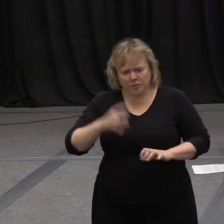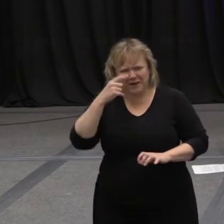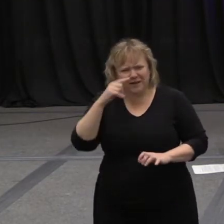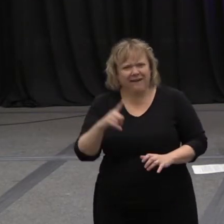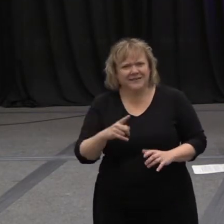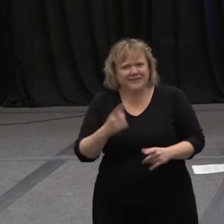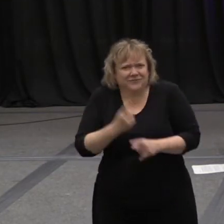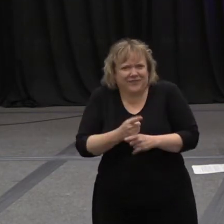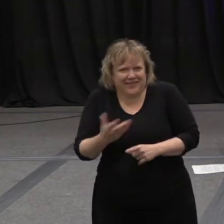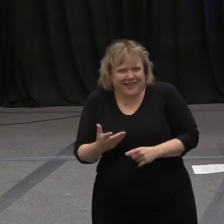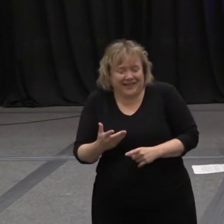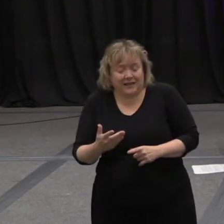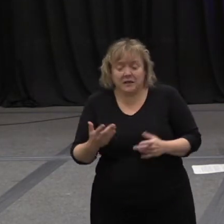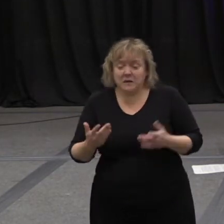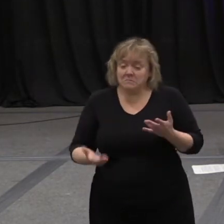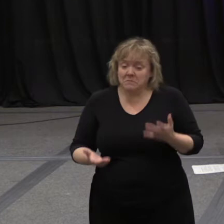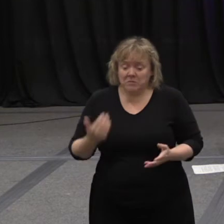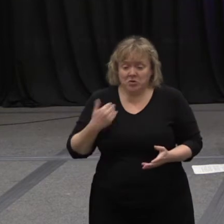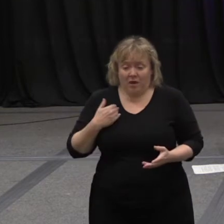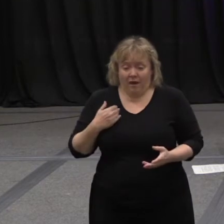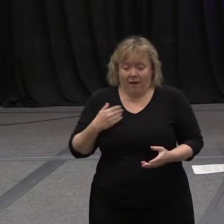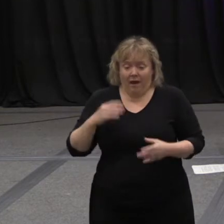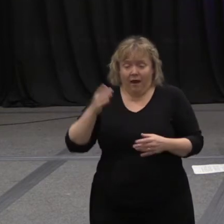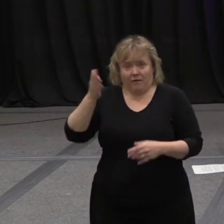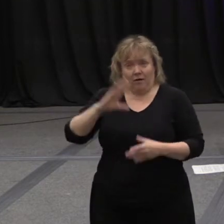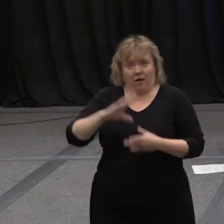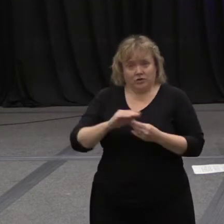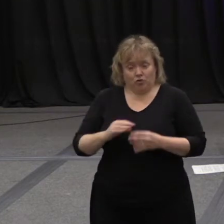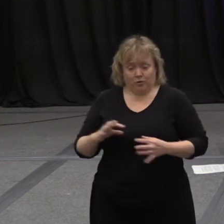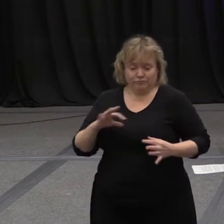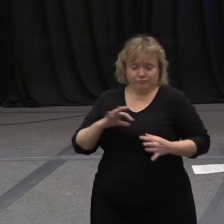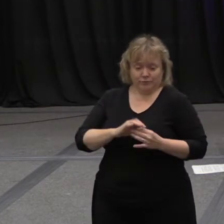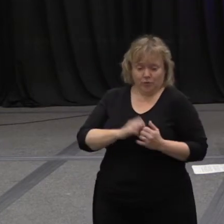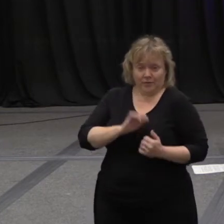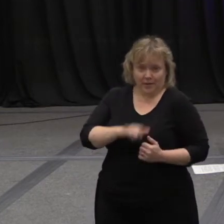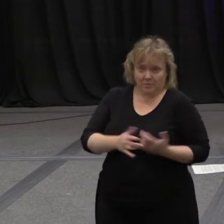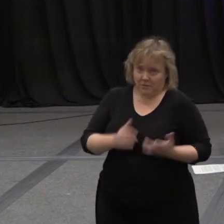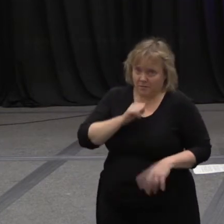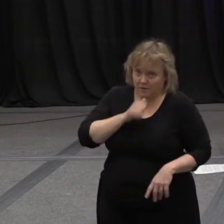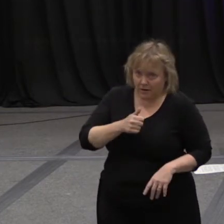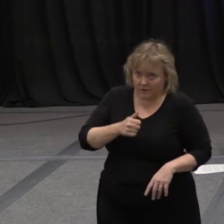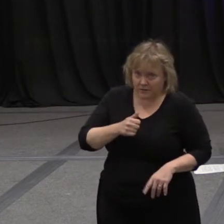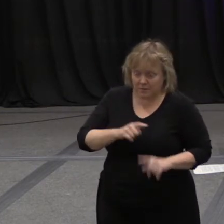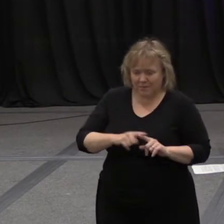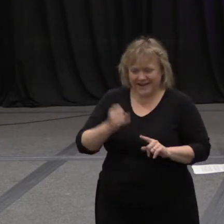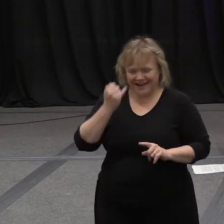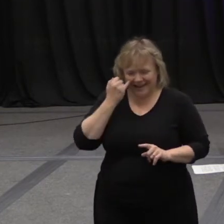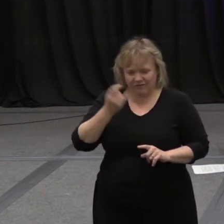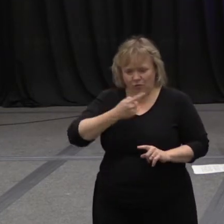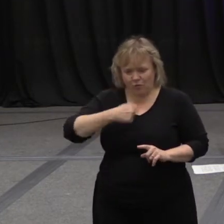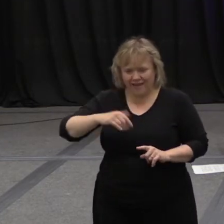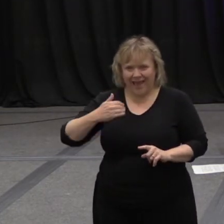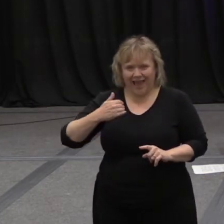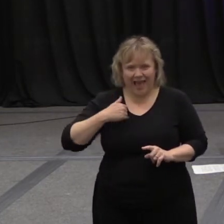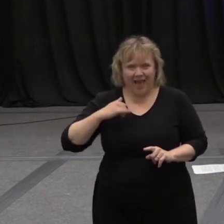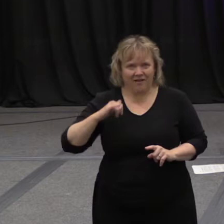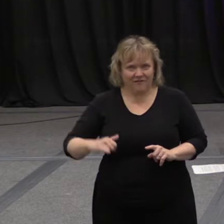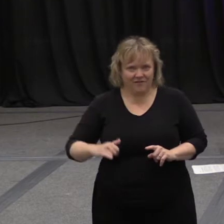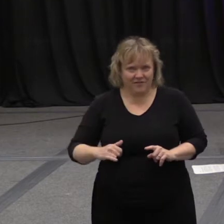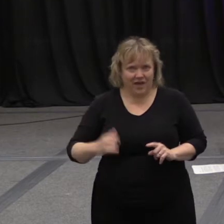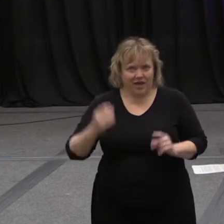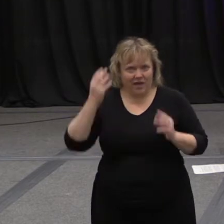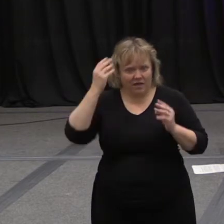story or that language or not. I believe if we really live our values, when we